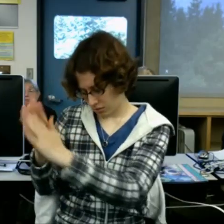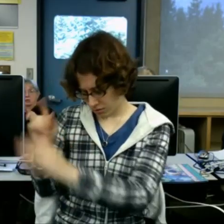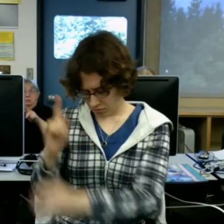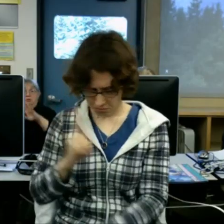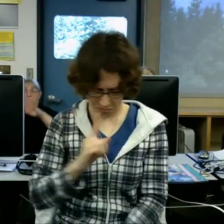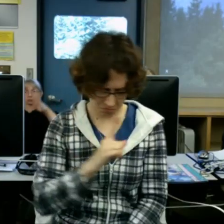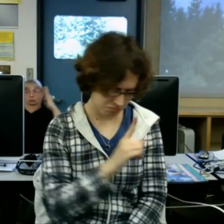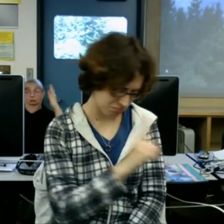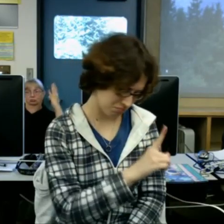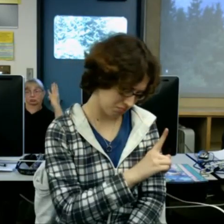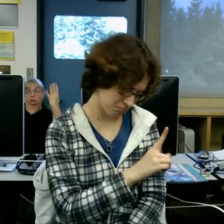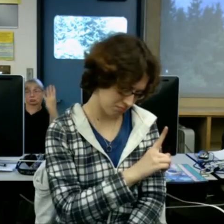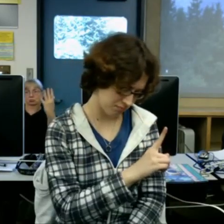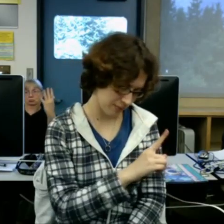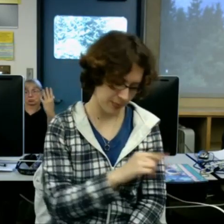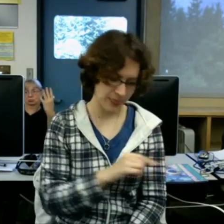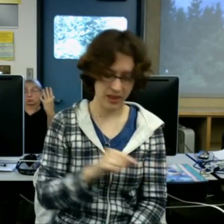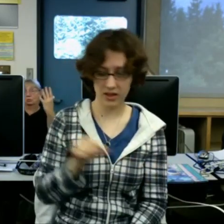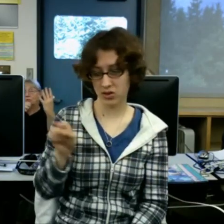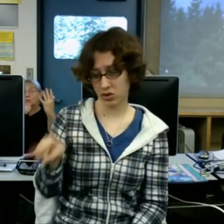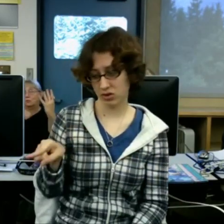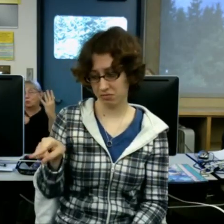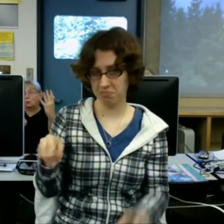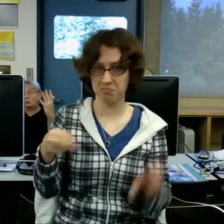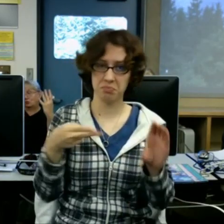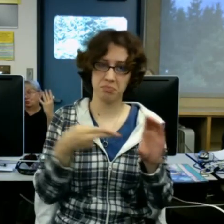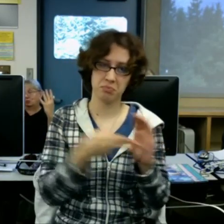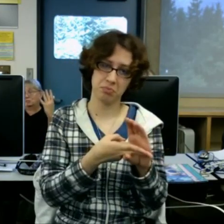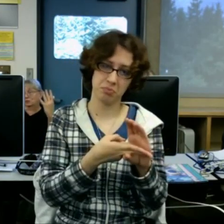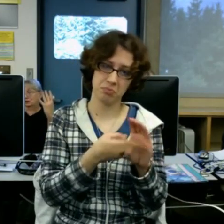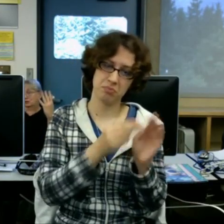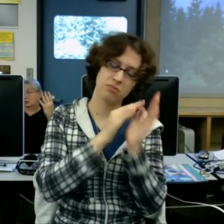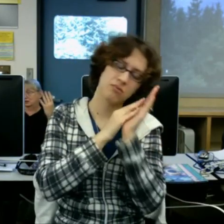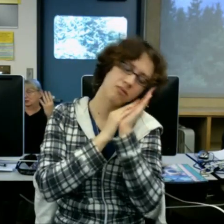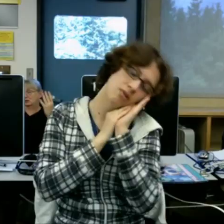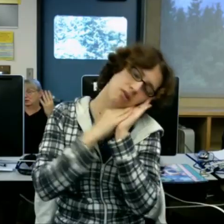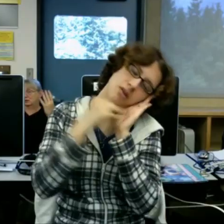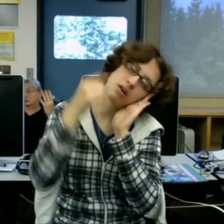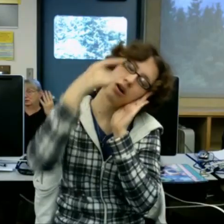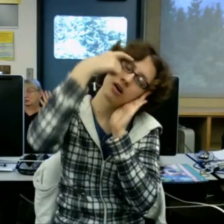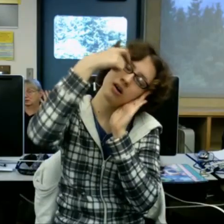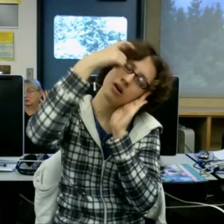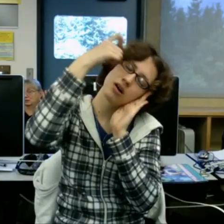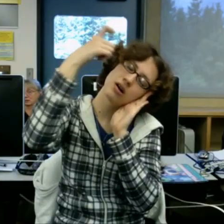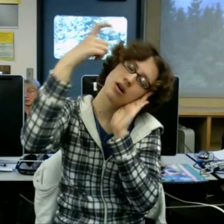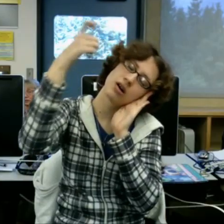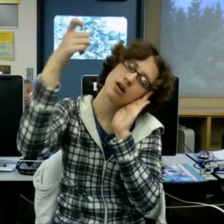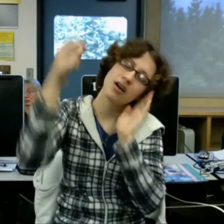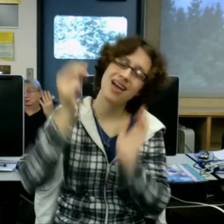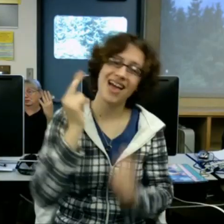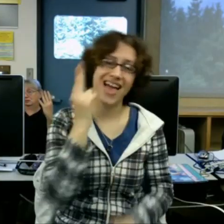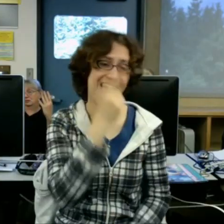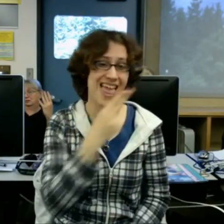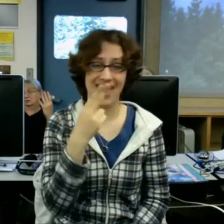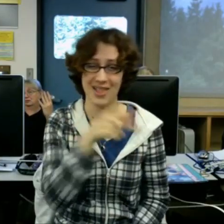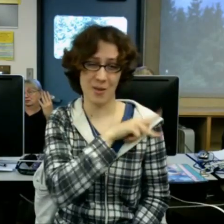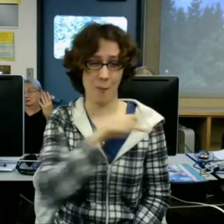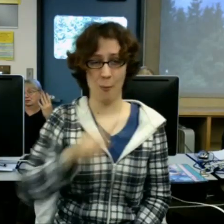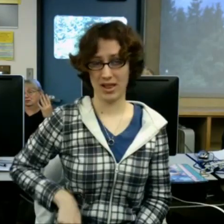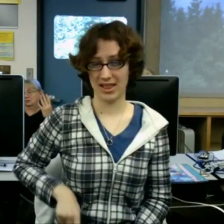Closed the door and walked dejectedly away. Beauty would get into bed, sleep, and dream of a handsome